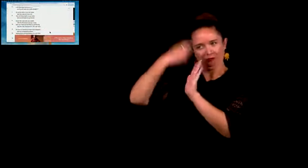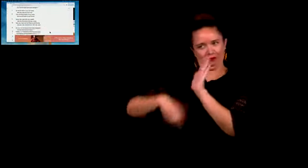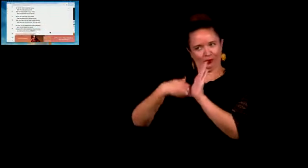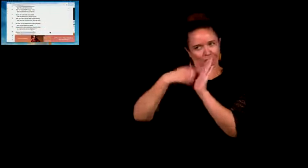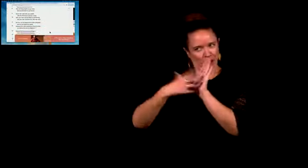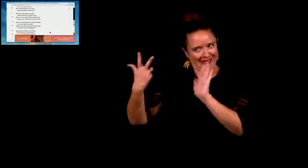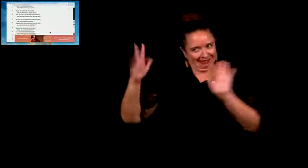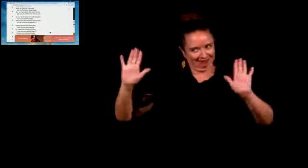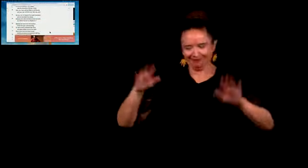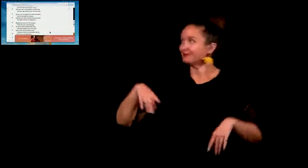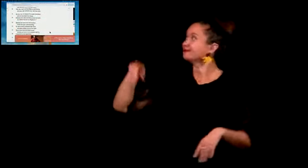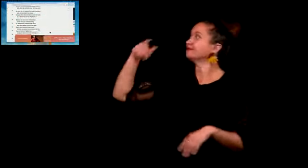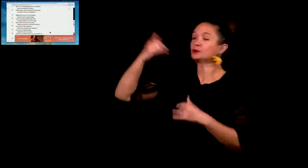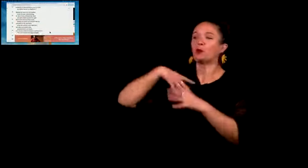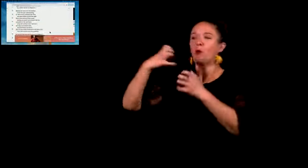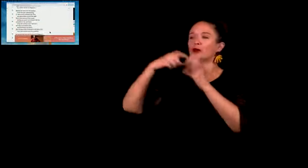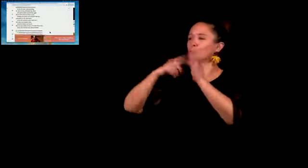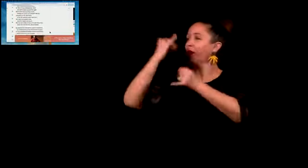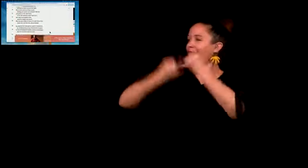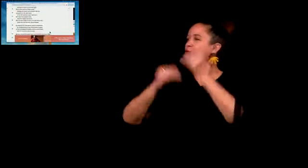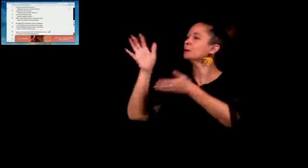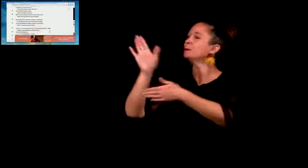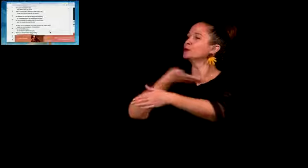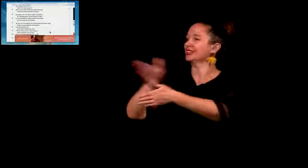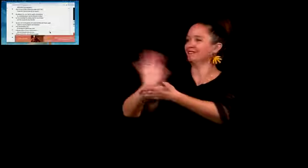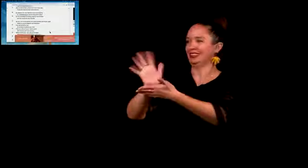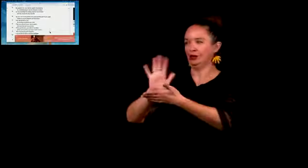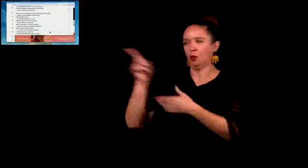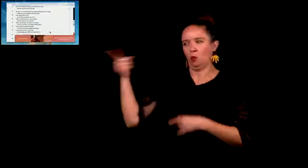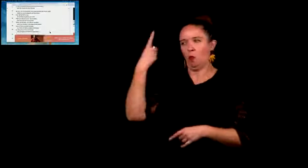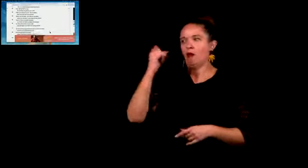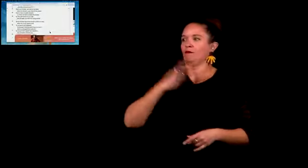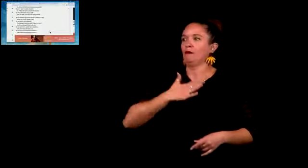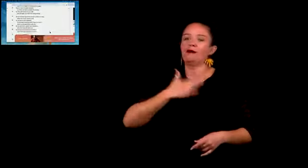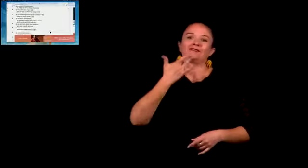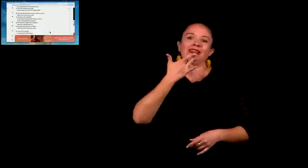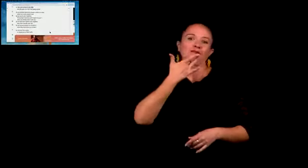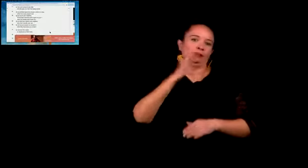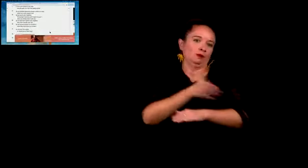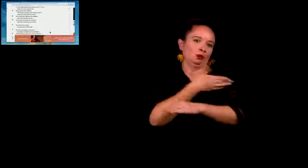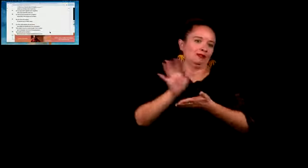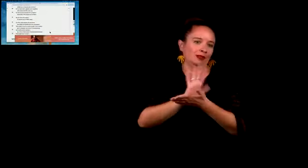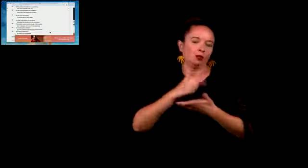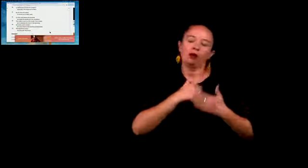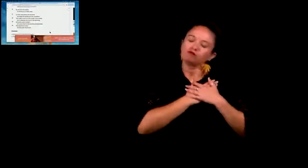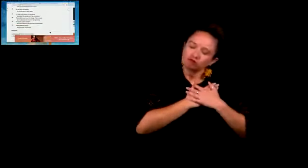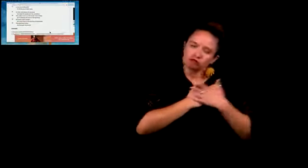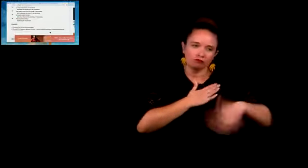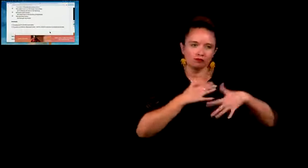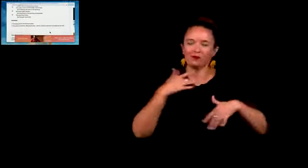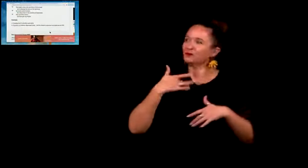again, I'm going to wrap up by strongly encouraging everybody to read Proverbs chapter 3. This is one of my